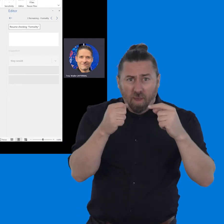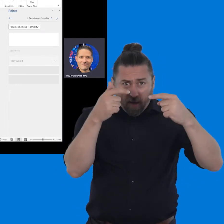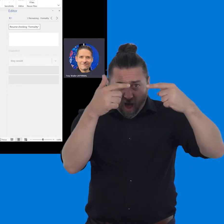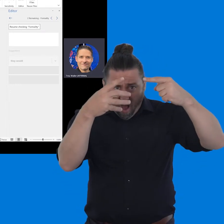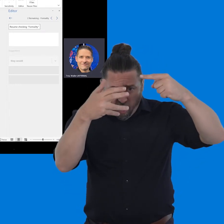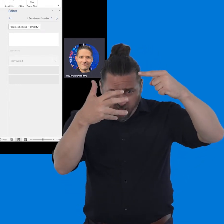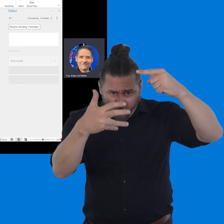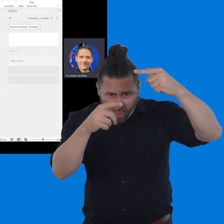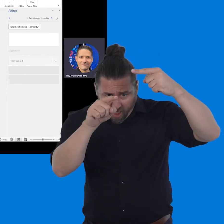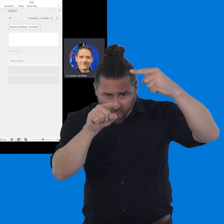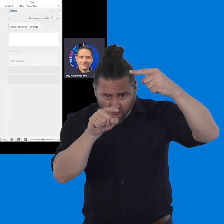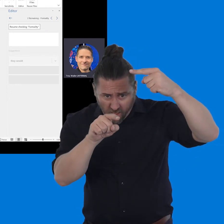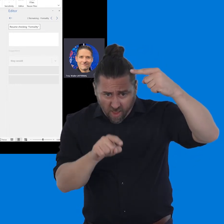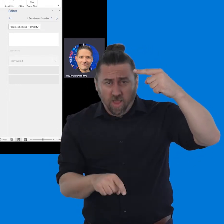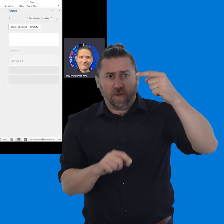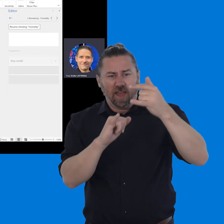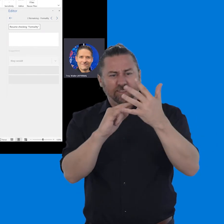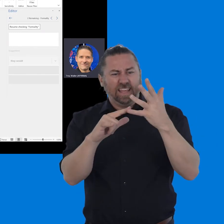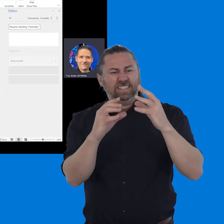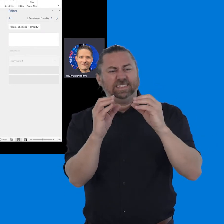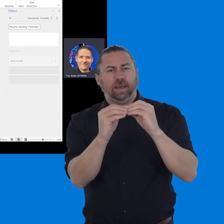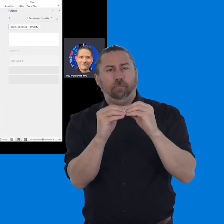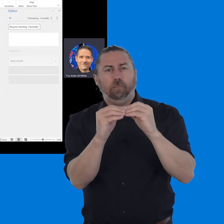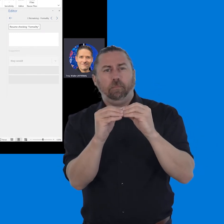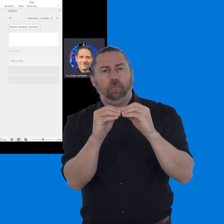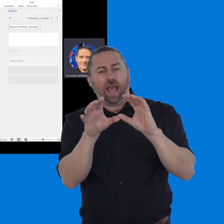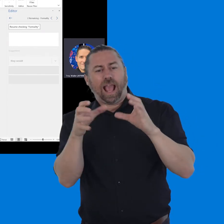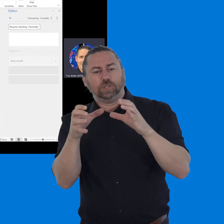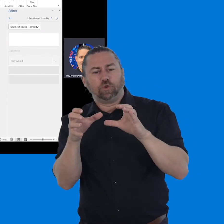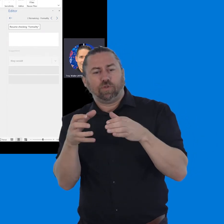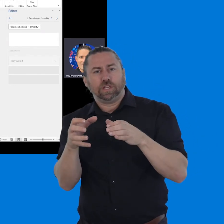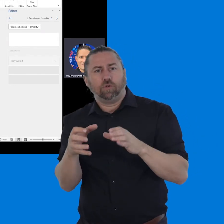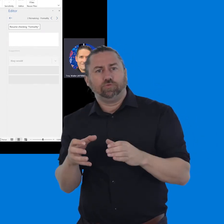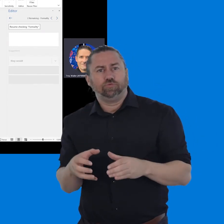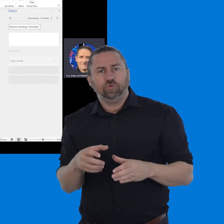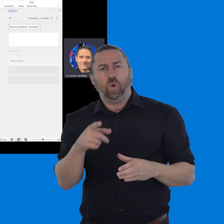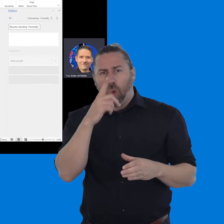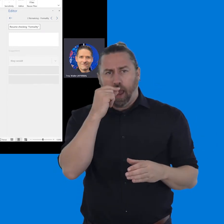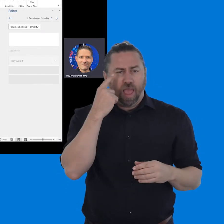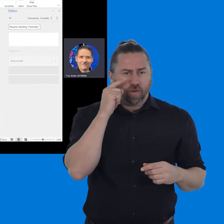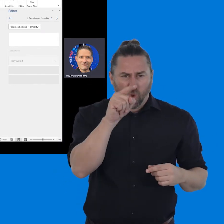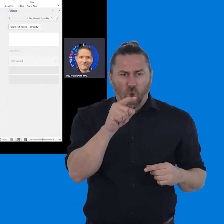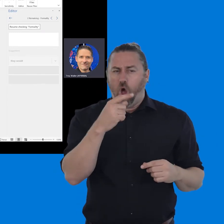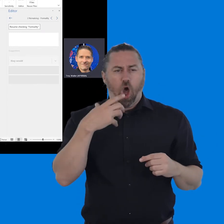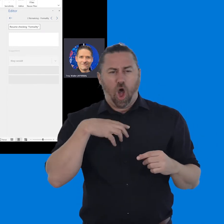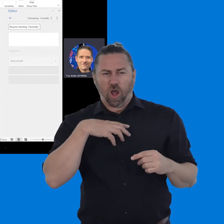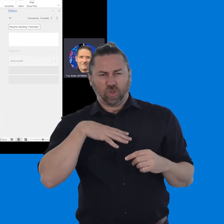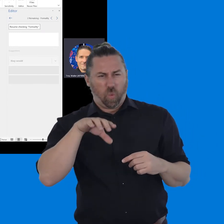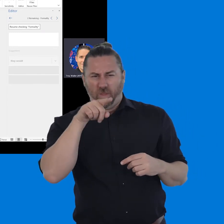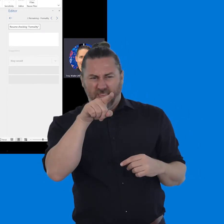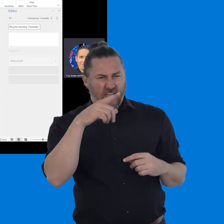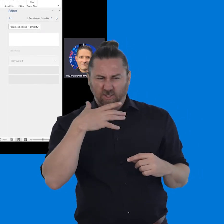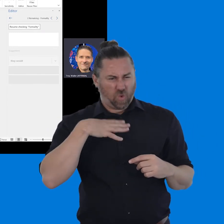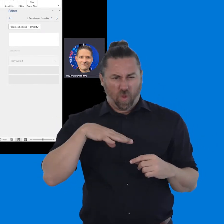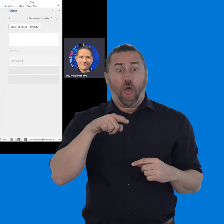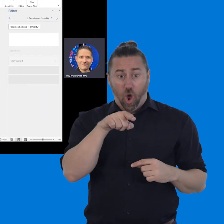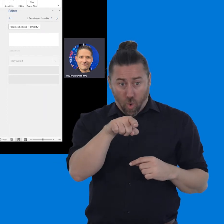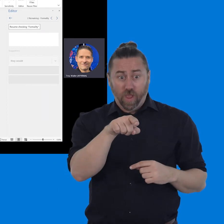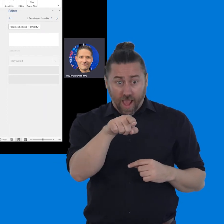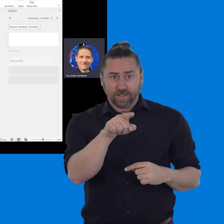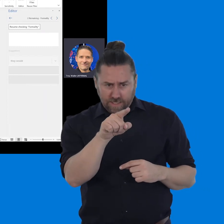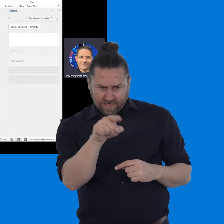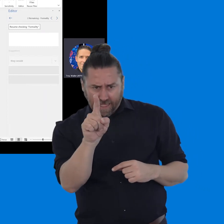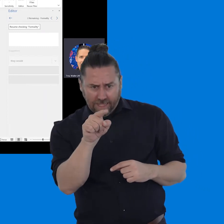sensitivity, vocabulary, etc., and all these sub areas as well. And being able to check those will turn them on,